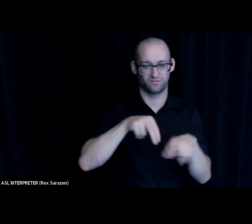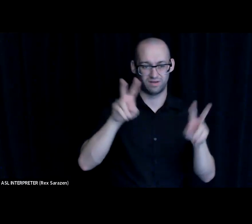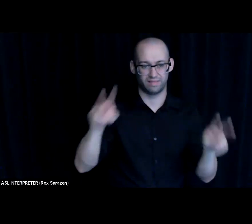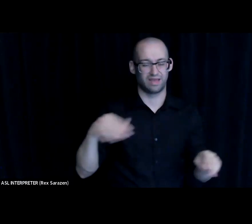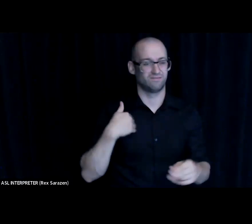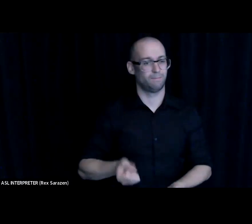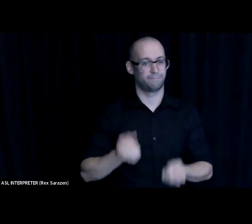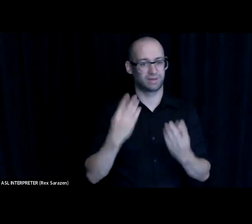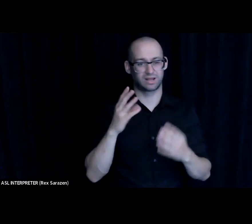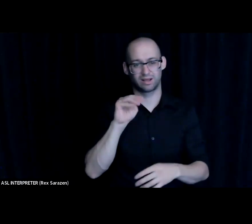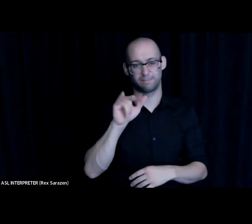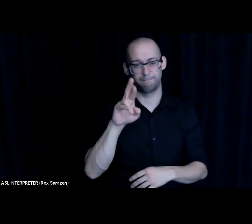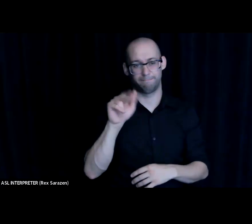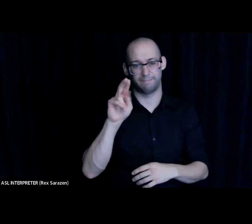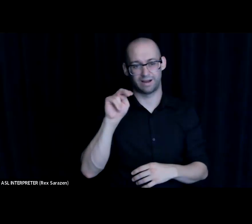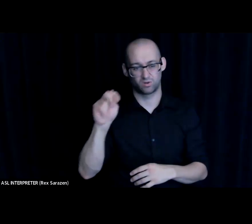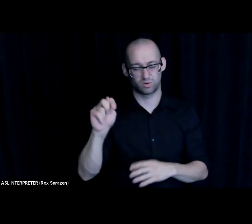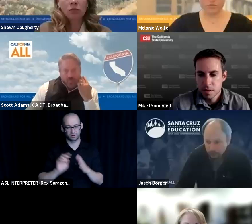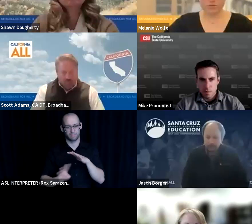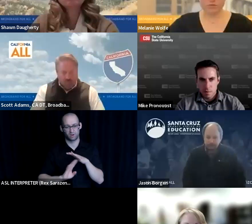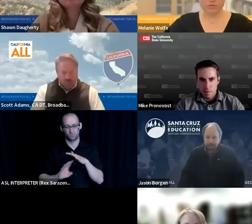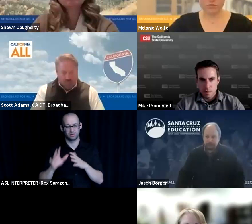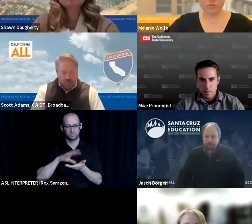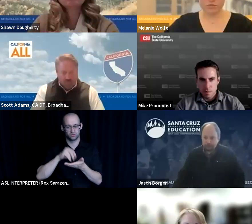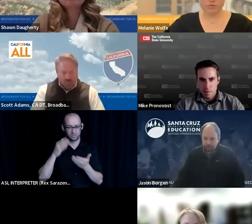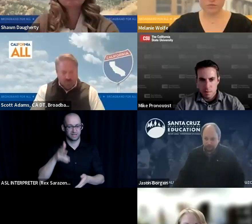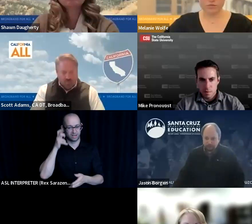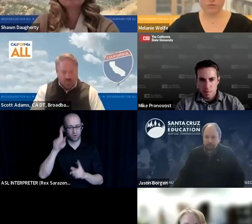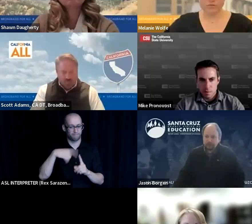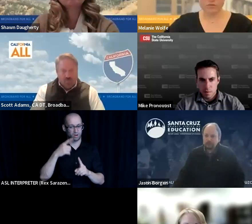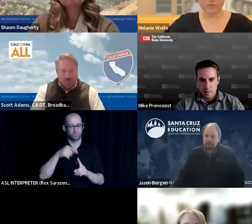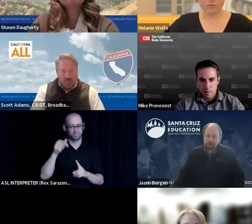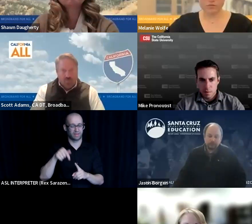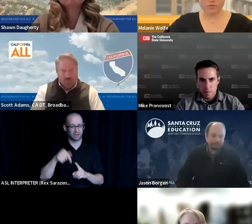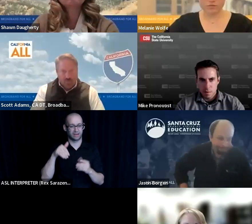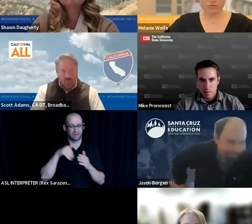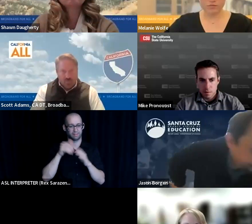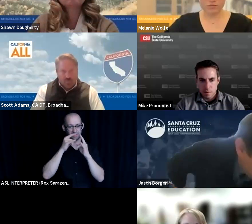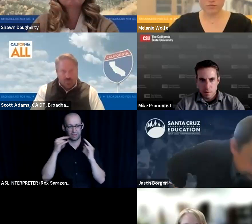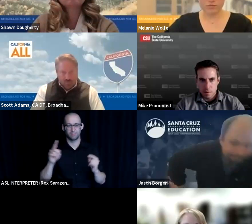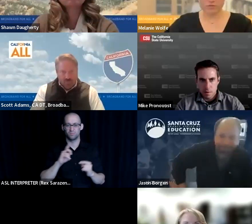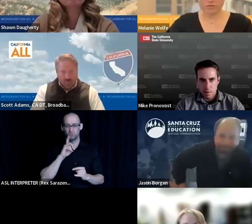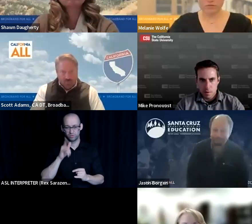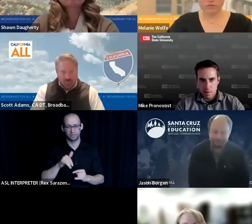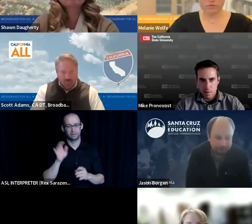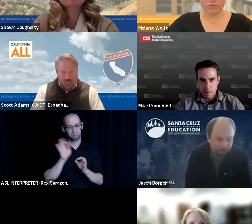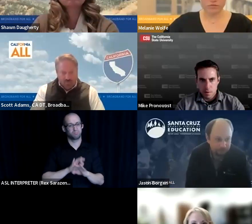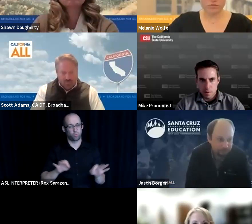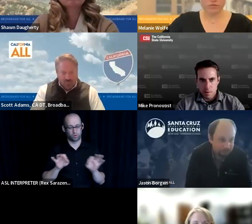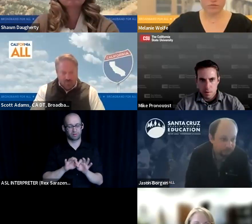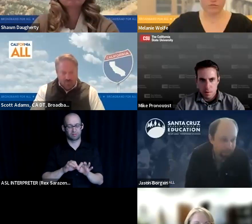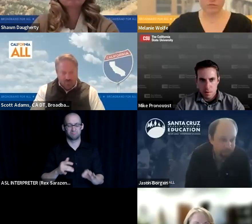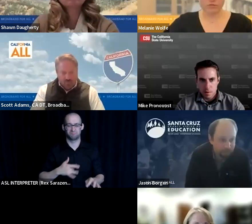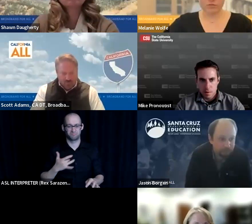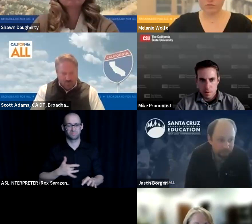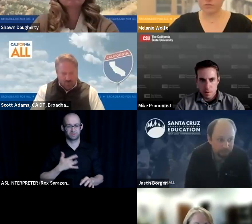migrant students, hearing about the infrastructure project at the migrant camp particularly resonates with me. I know